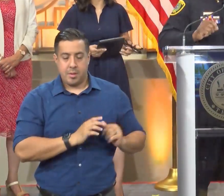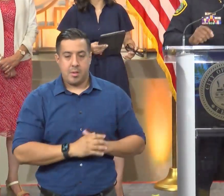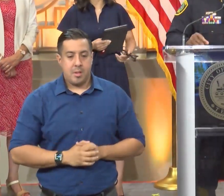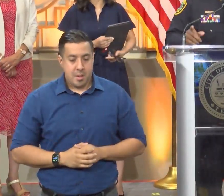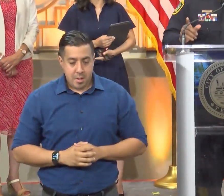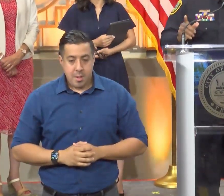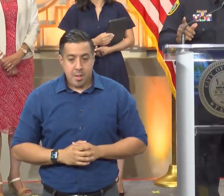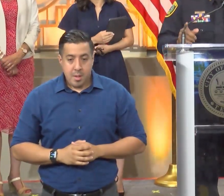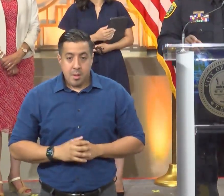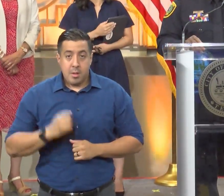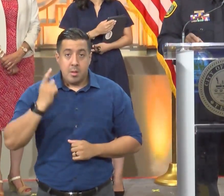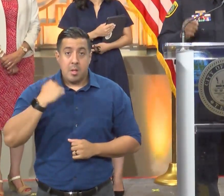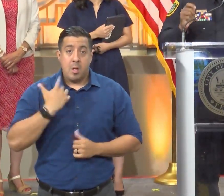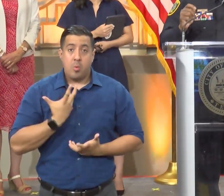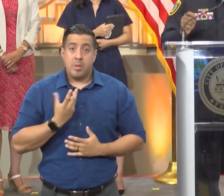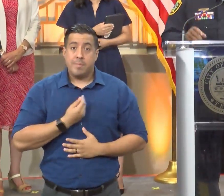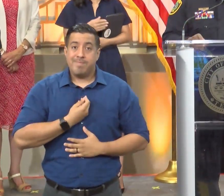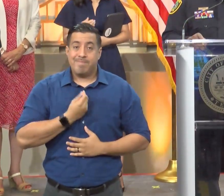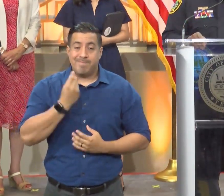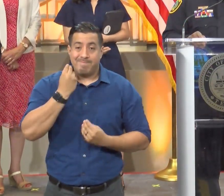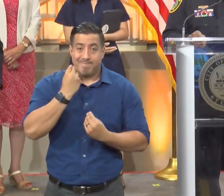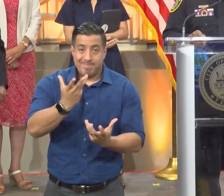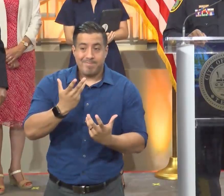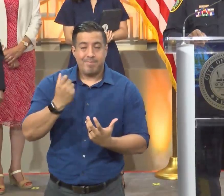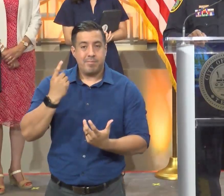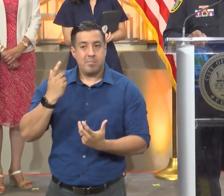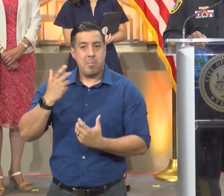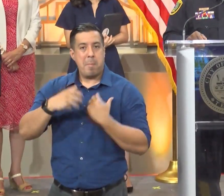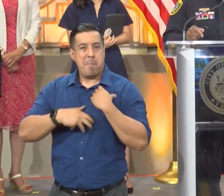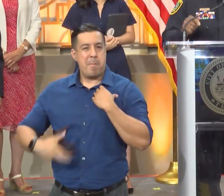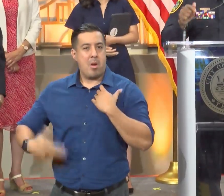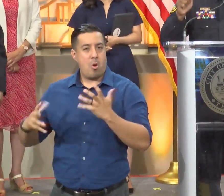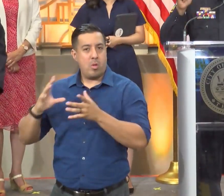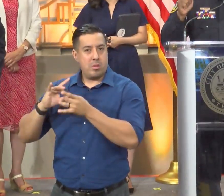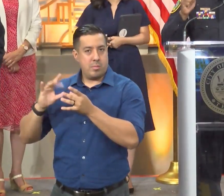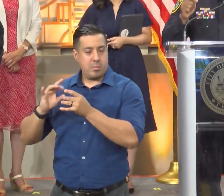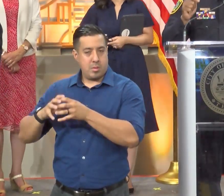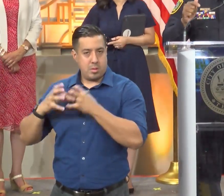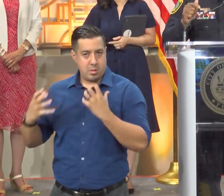I want to say this because the mayor's already said enough.